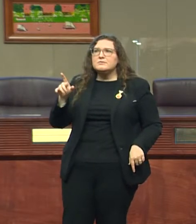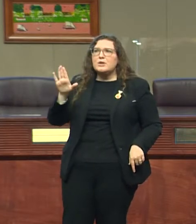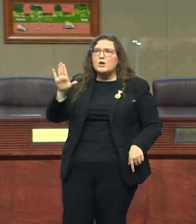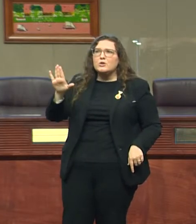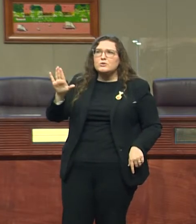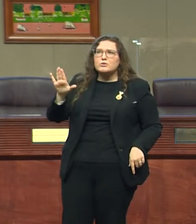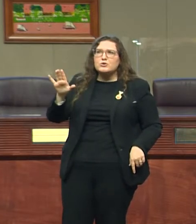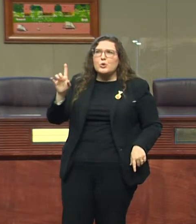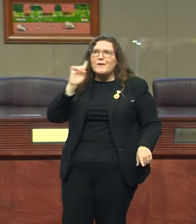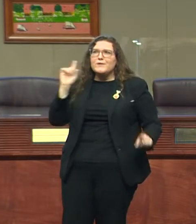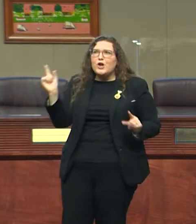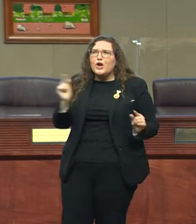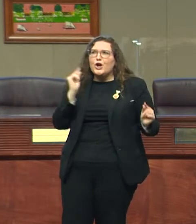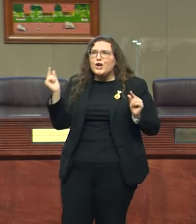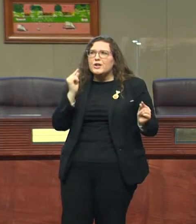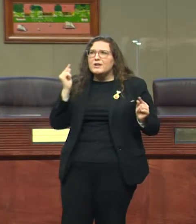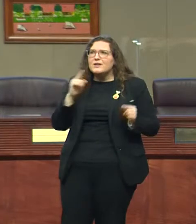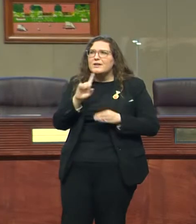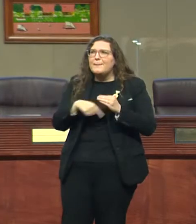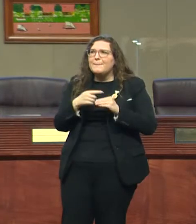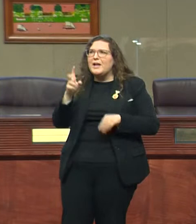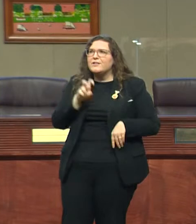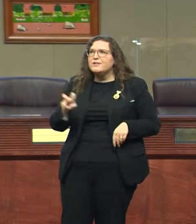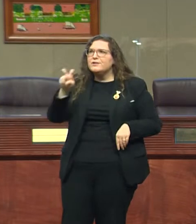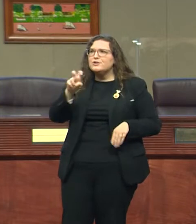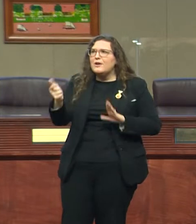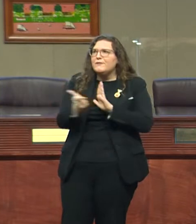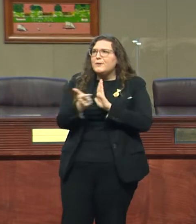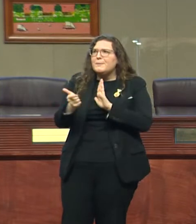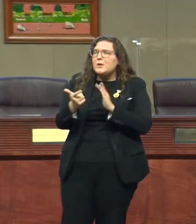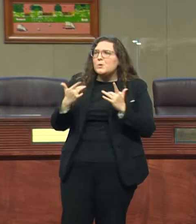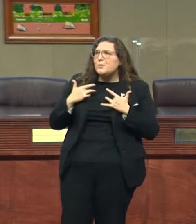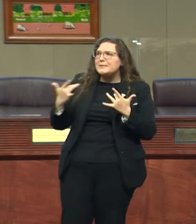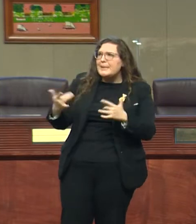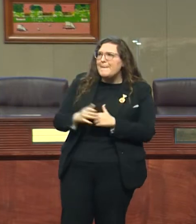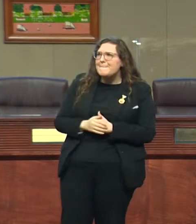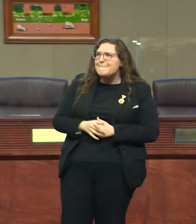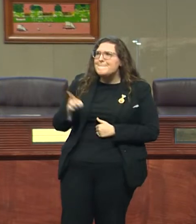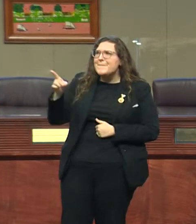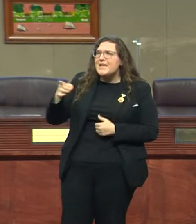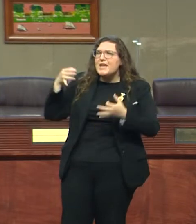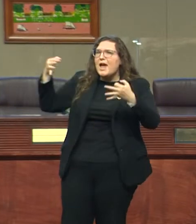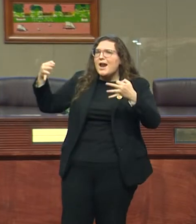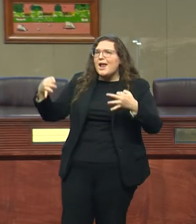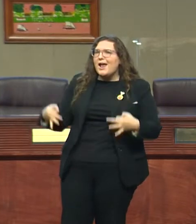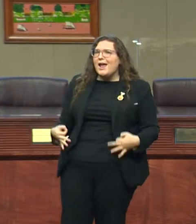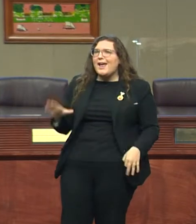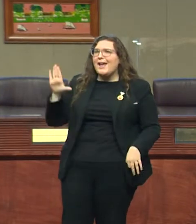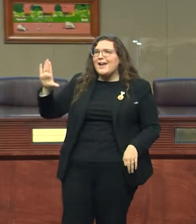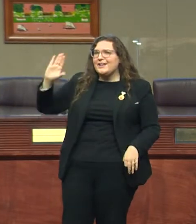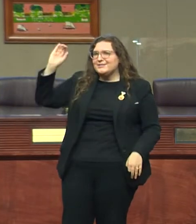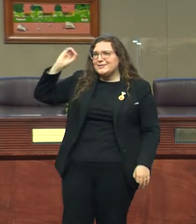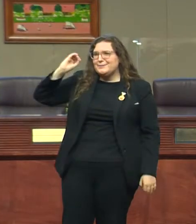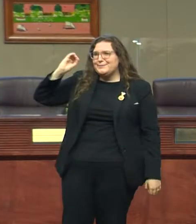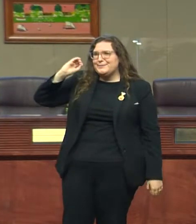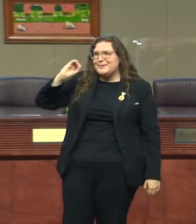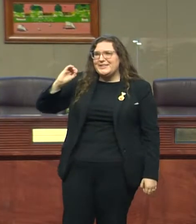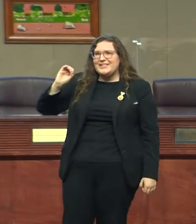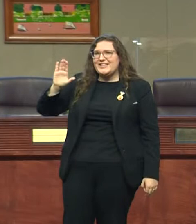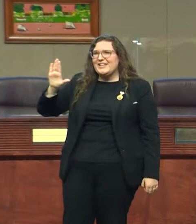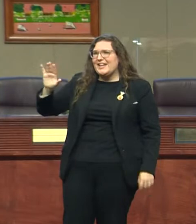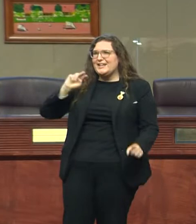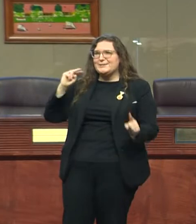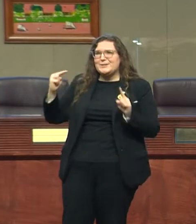either domestically or internationally. He can give you a bird's eye view of what is happening with